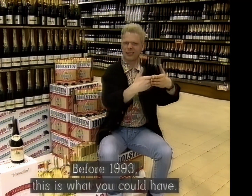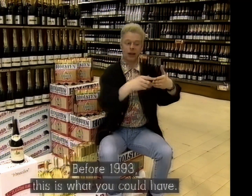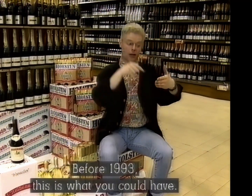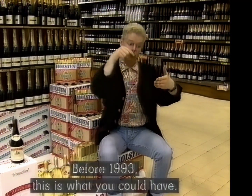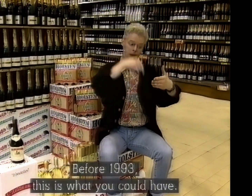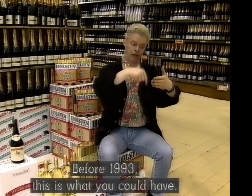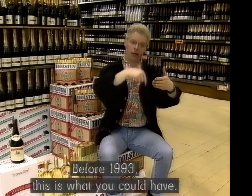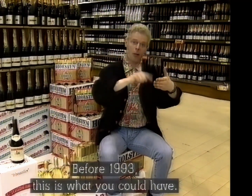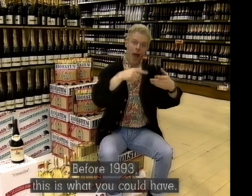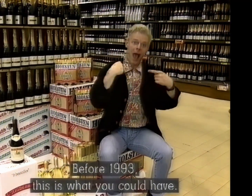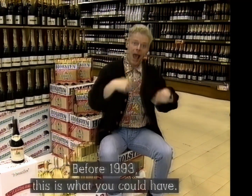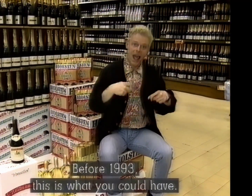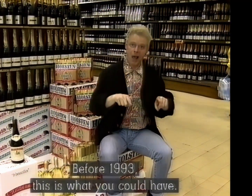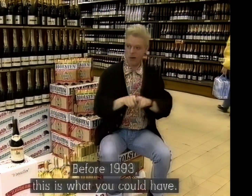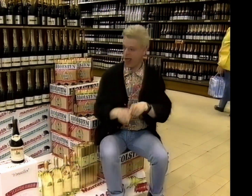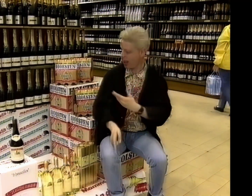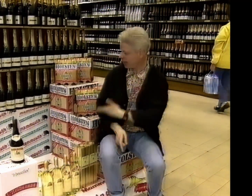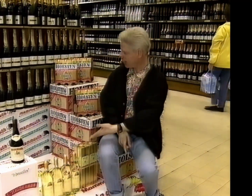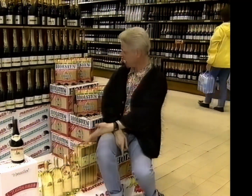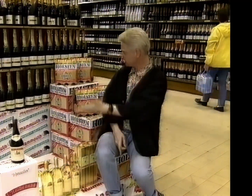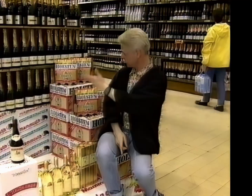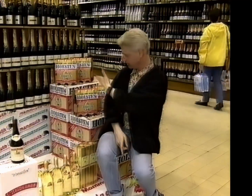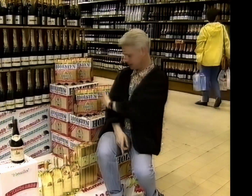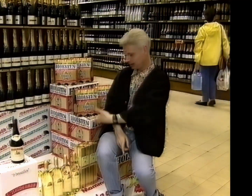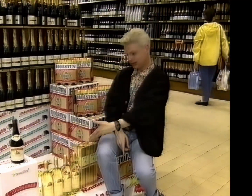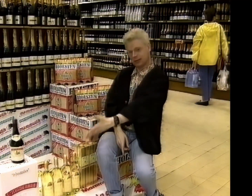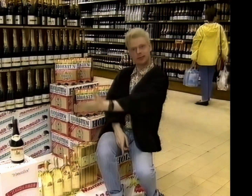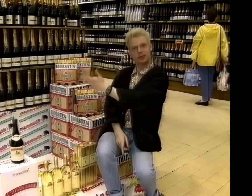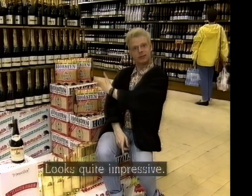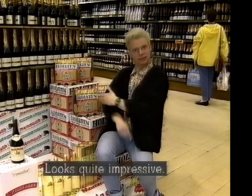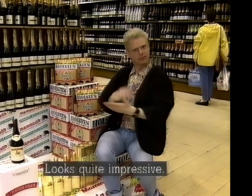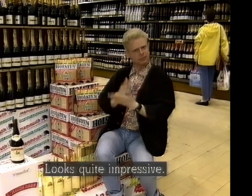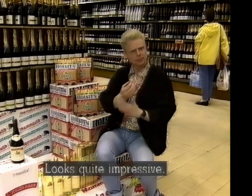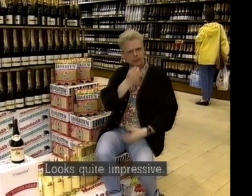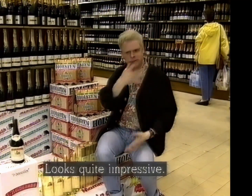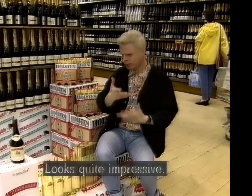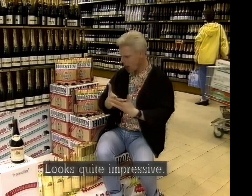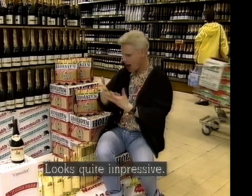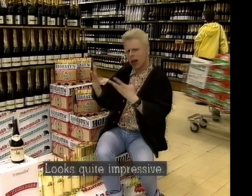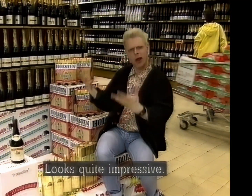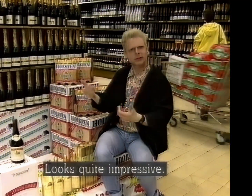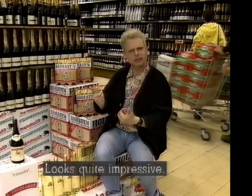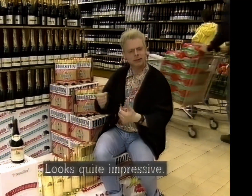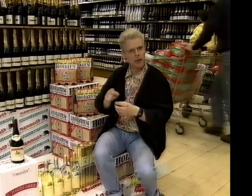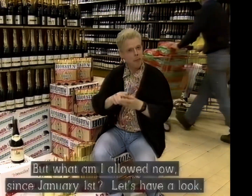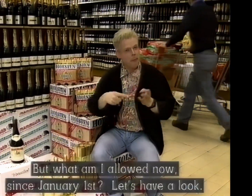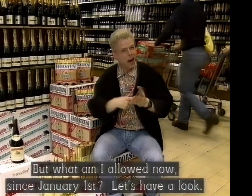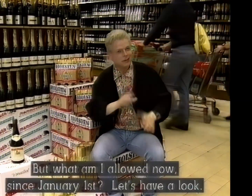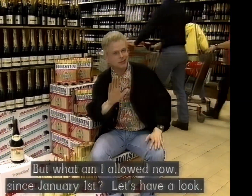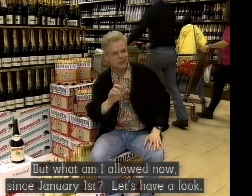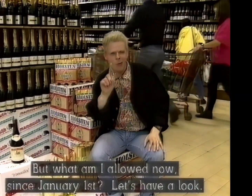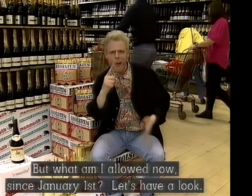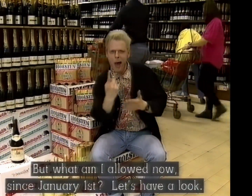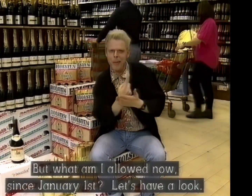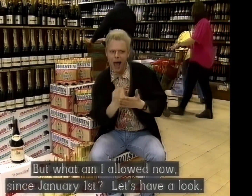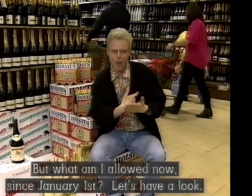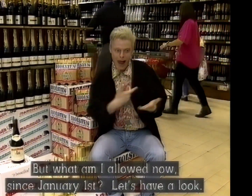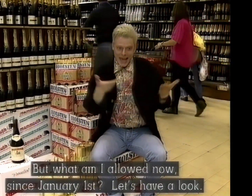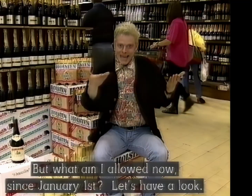Before 1993, this is what you could have. Looks quite impressive, doesn't it? But what about